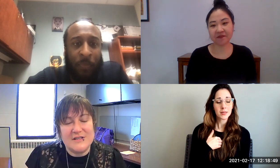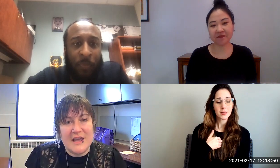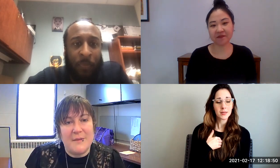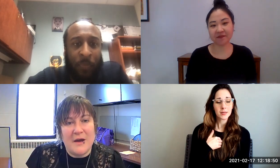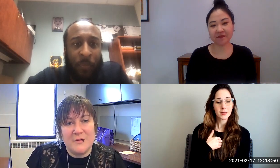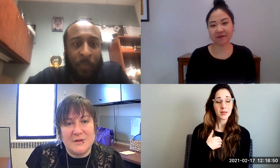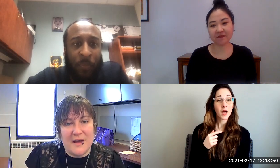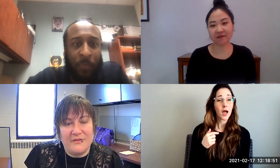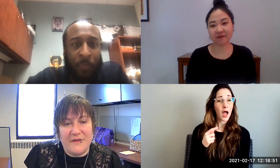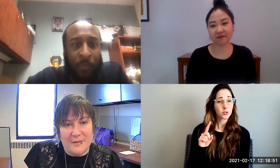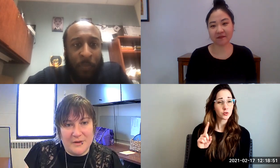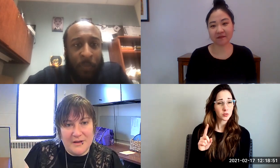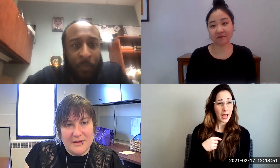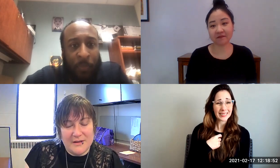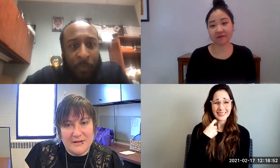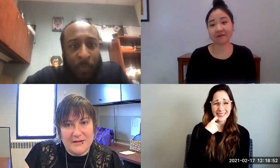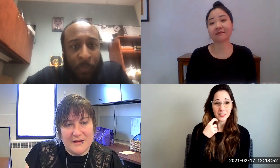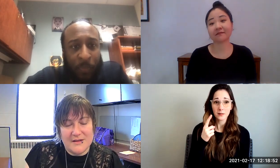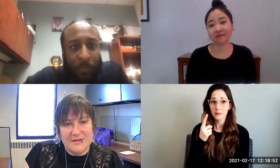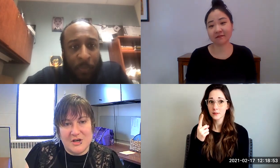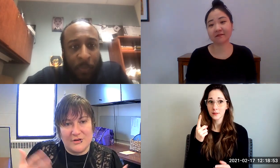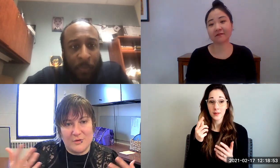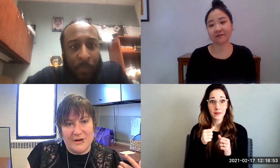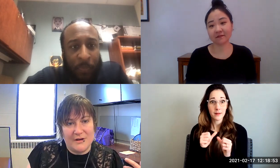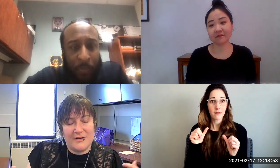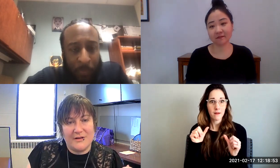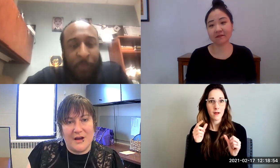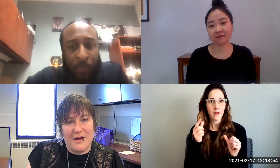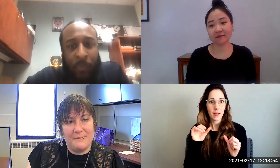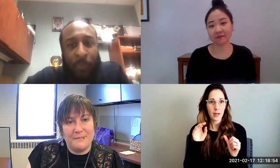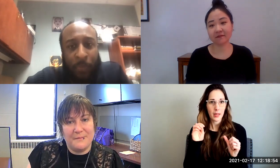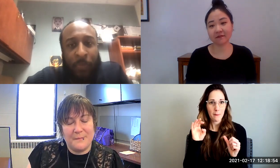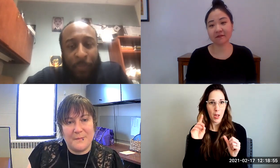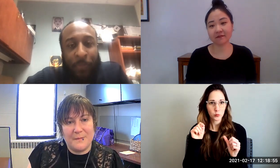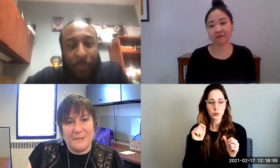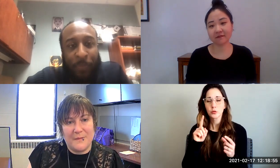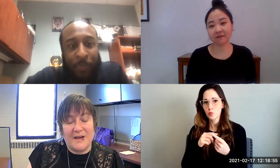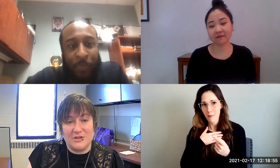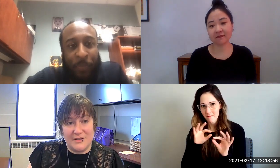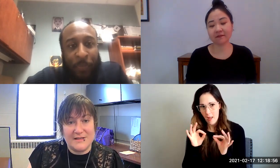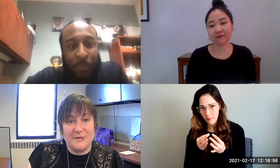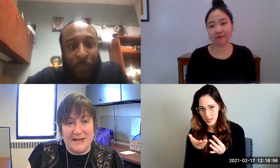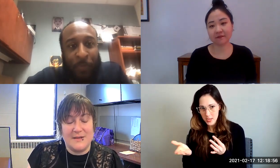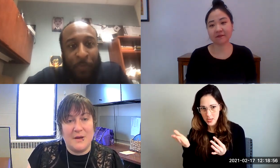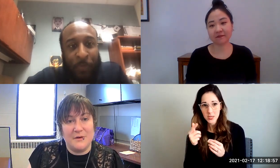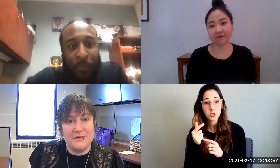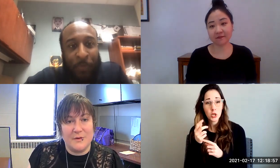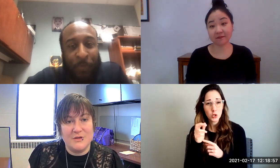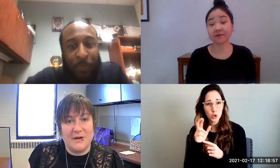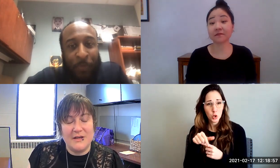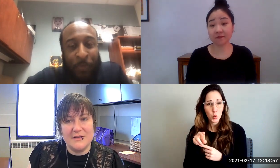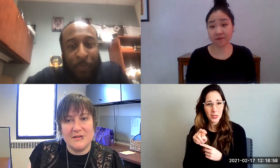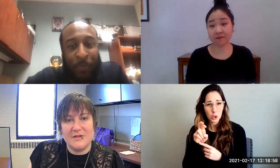I just came out to my family as genderqueer, um, actually in last